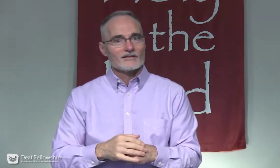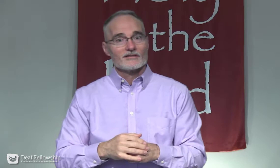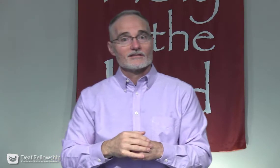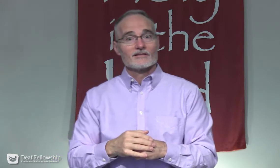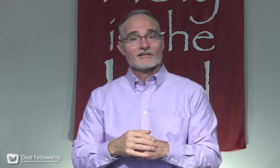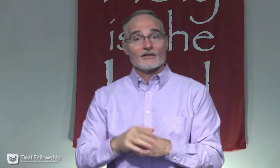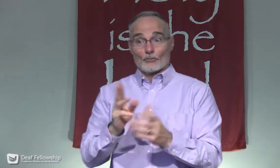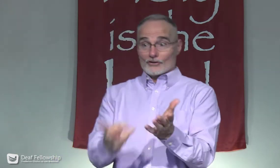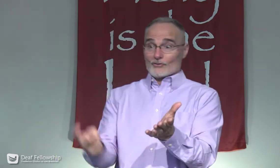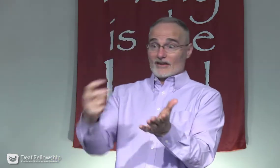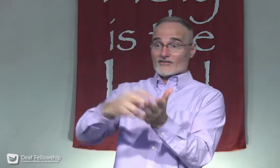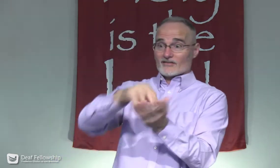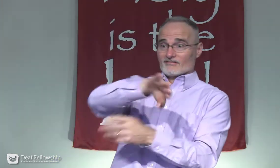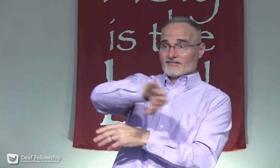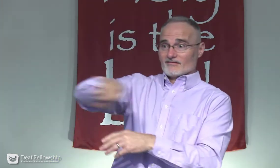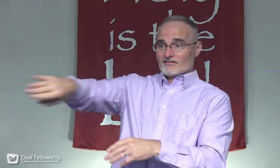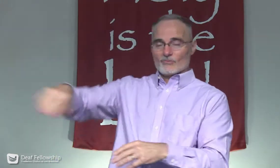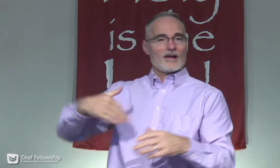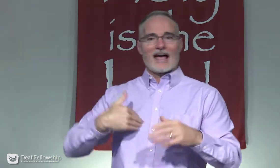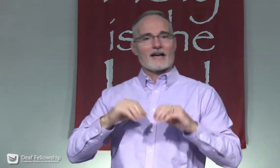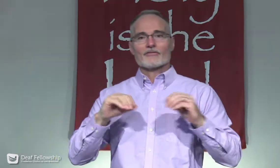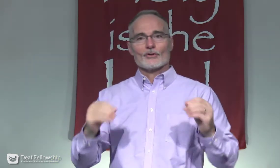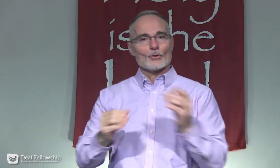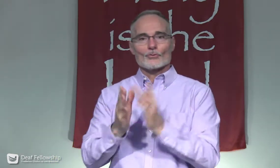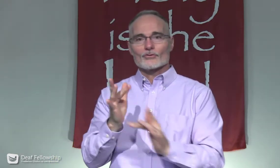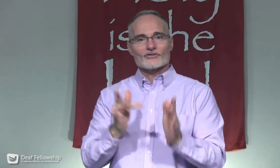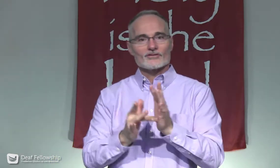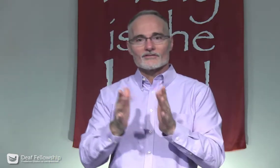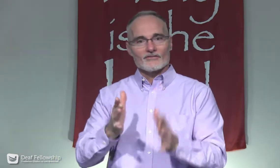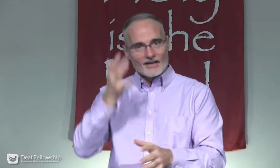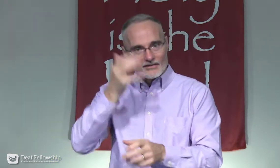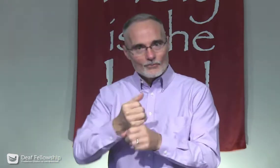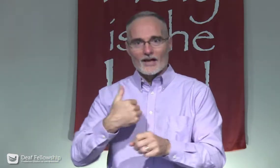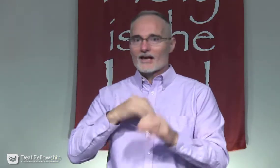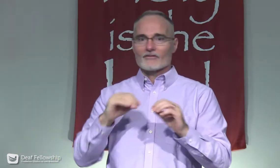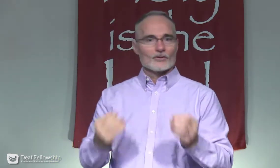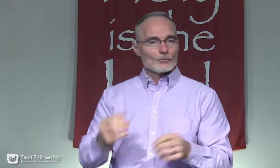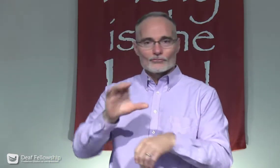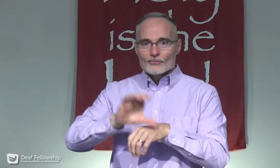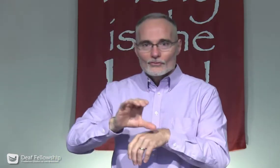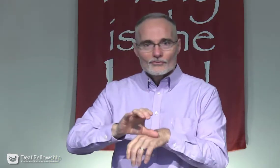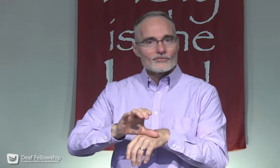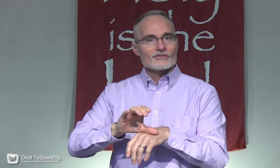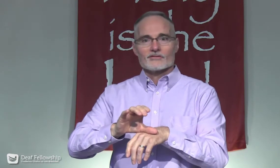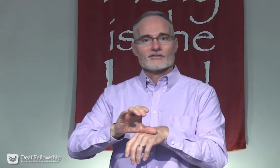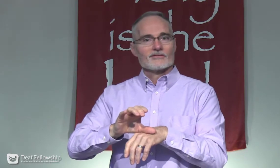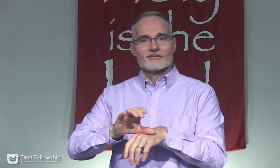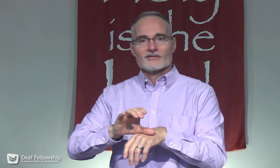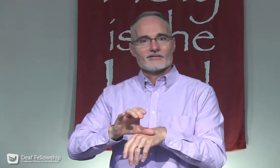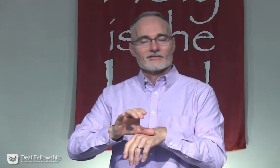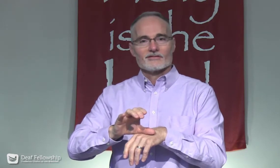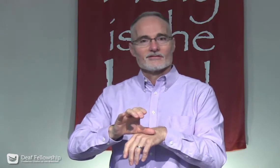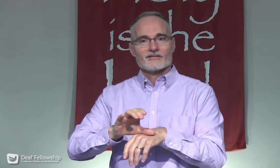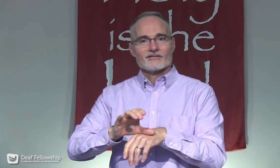one historical event. Without the resurrection, we have no Christian faith. We have no